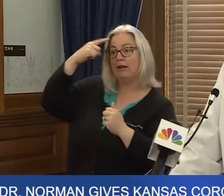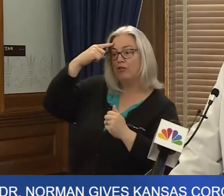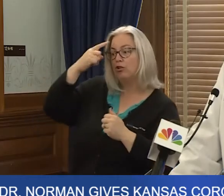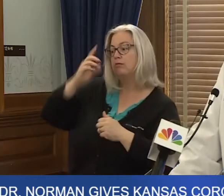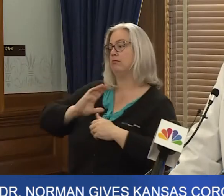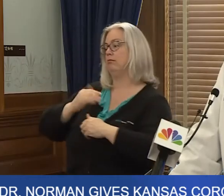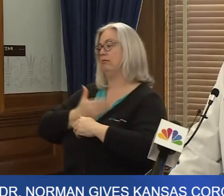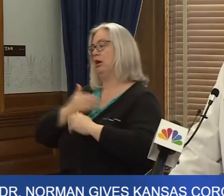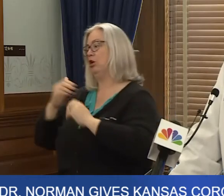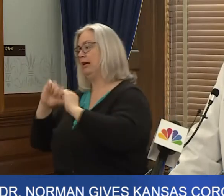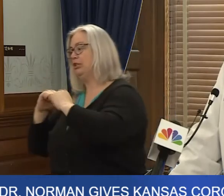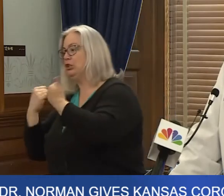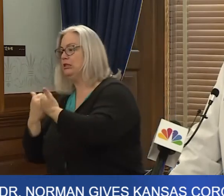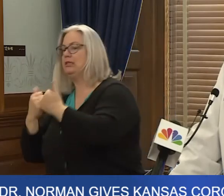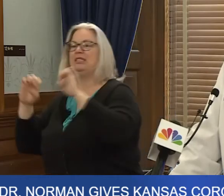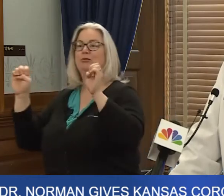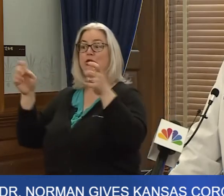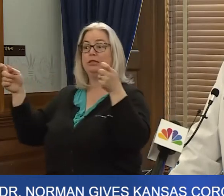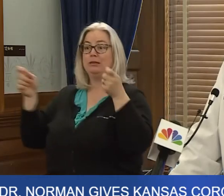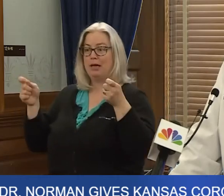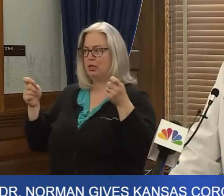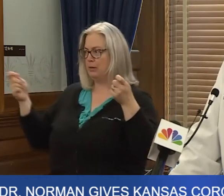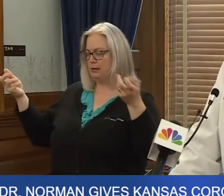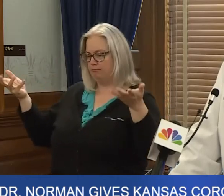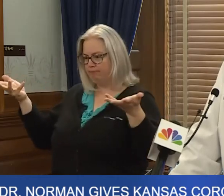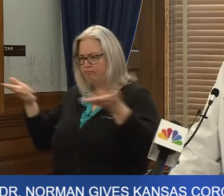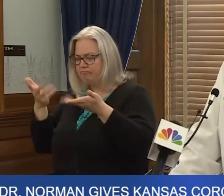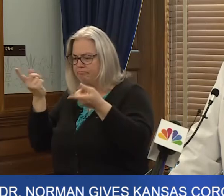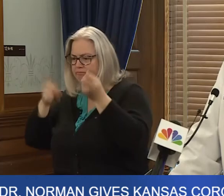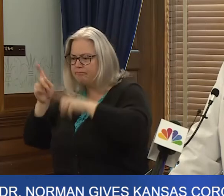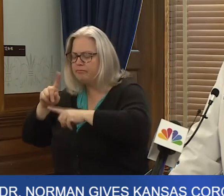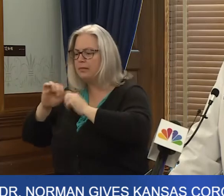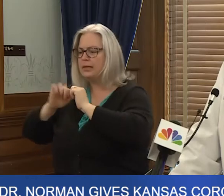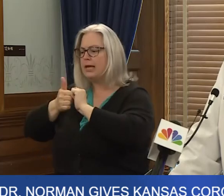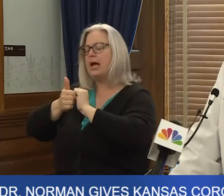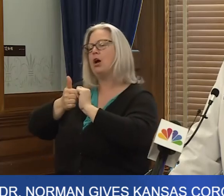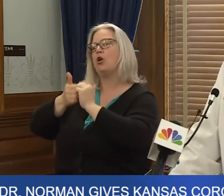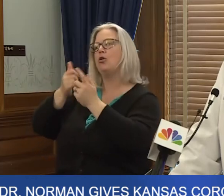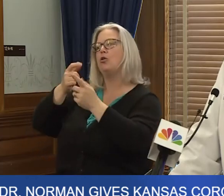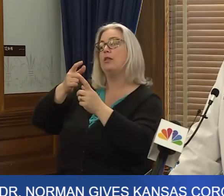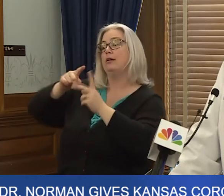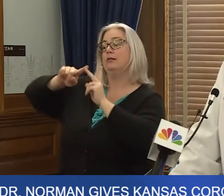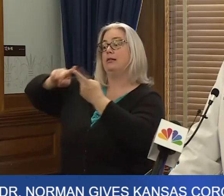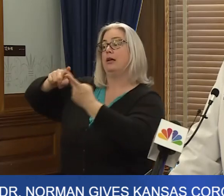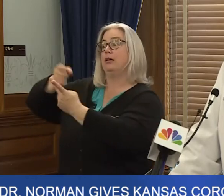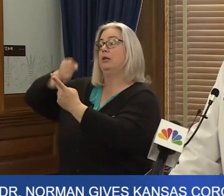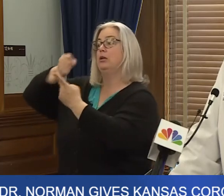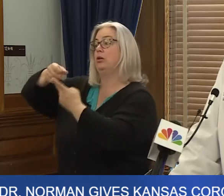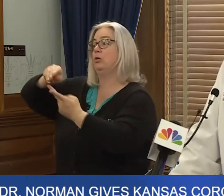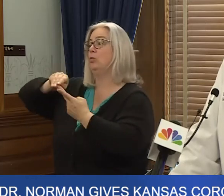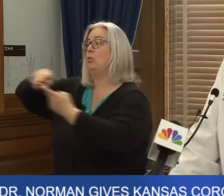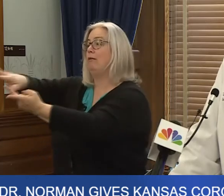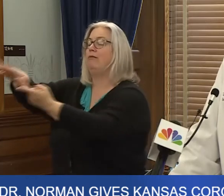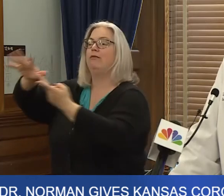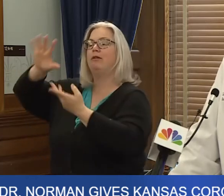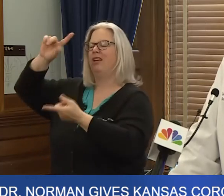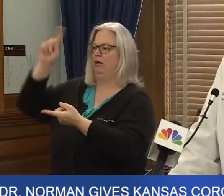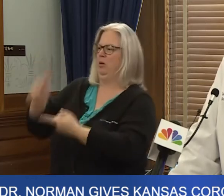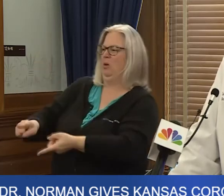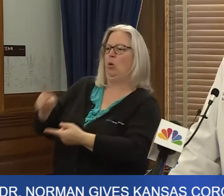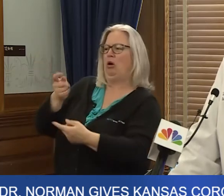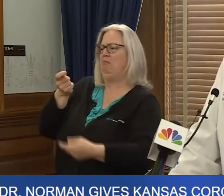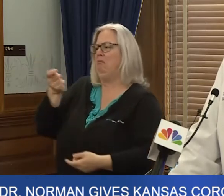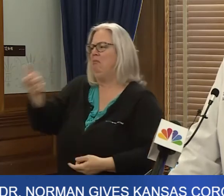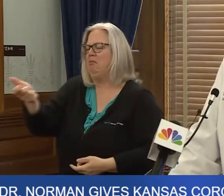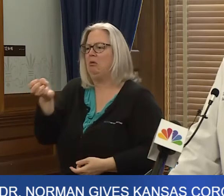with emergency management, and is to say, what is it we could do to make a second wave not occur at all in the state of Kansas?